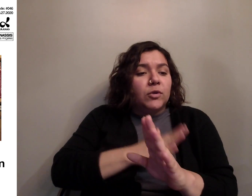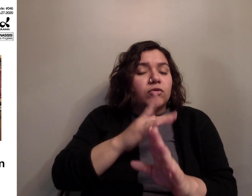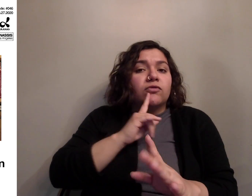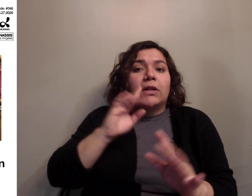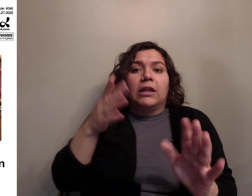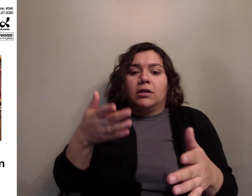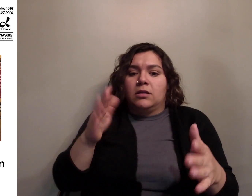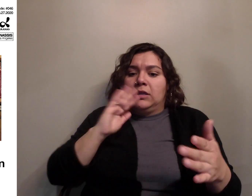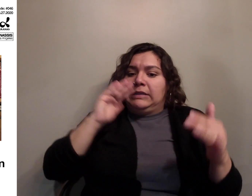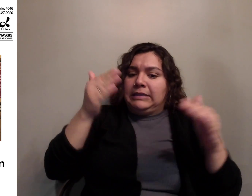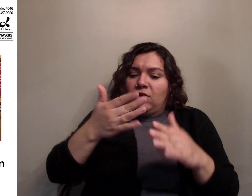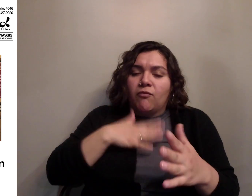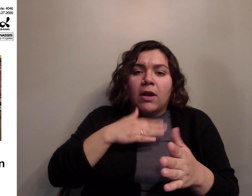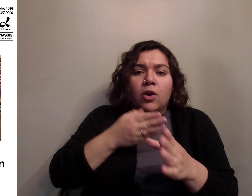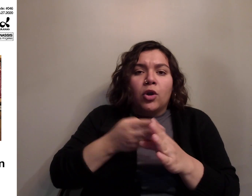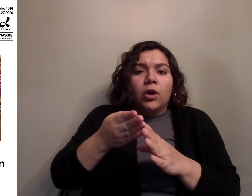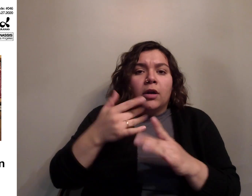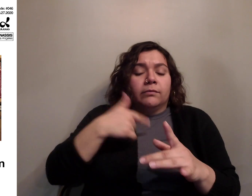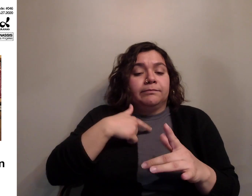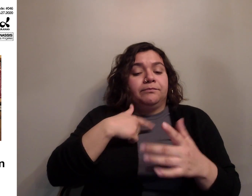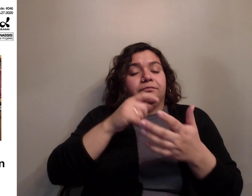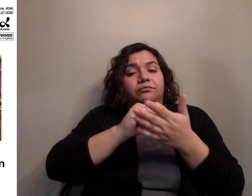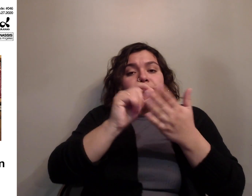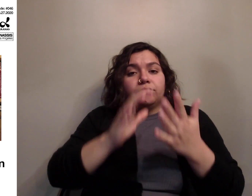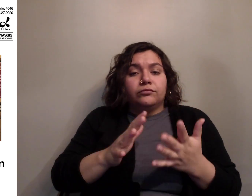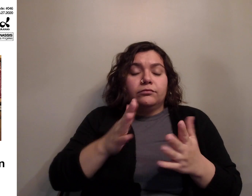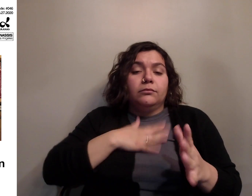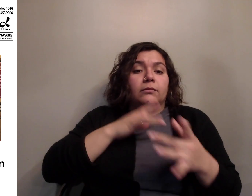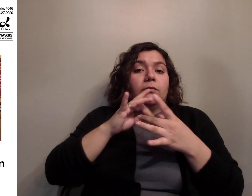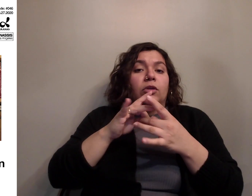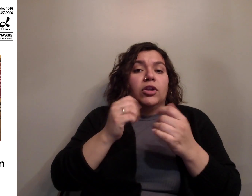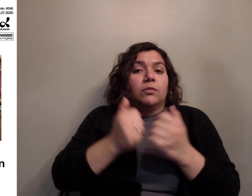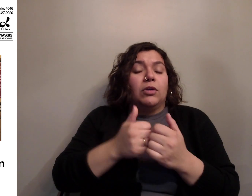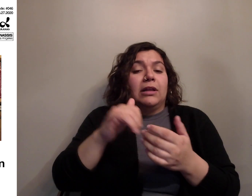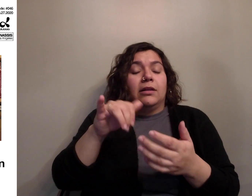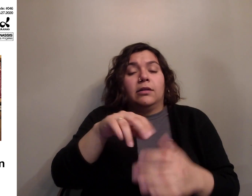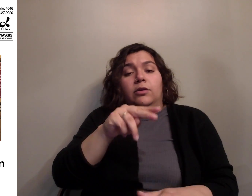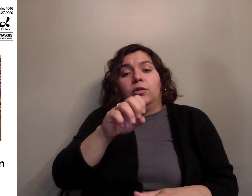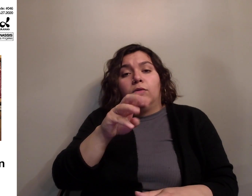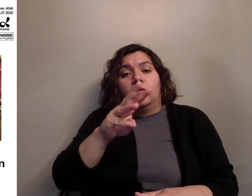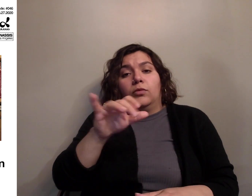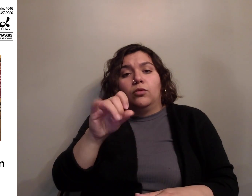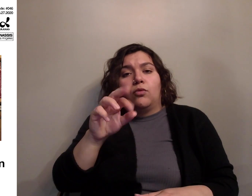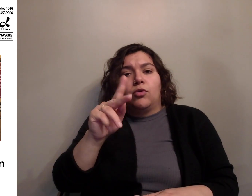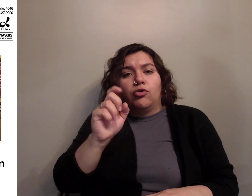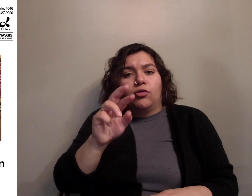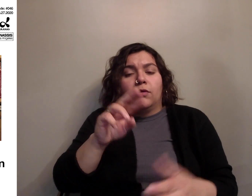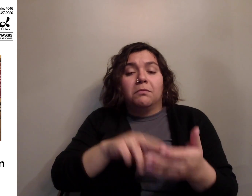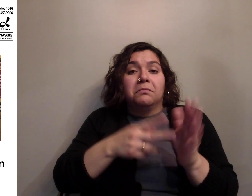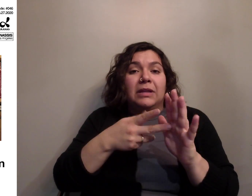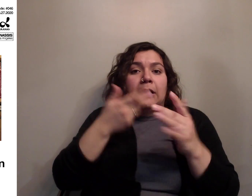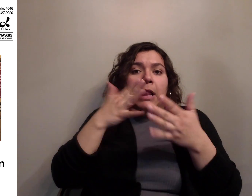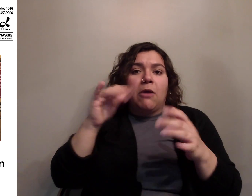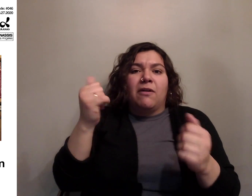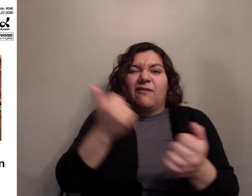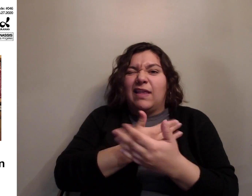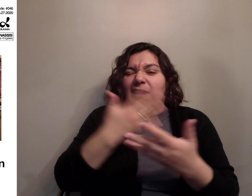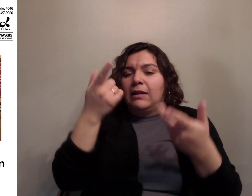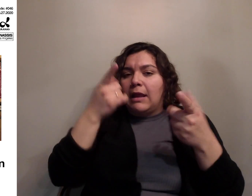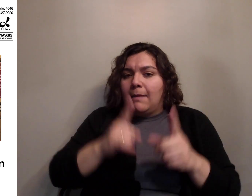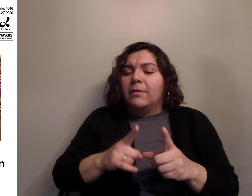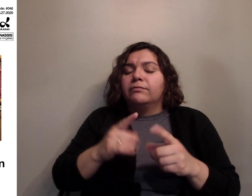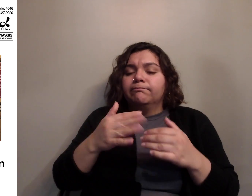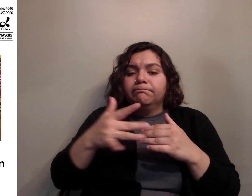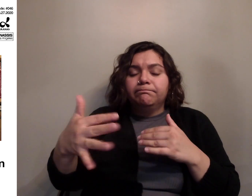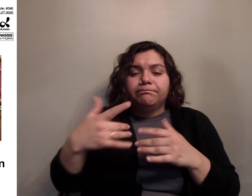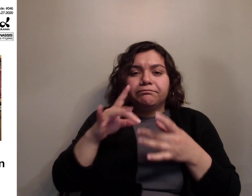all. Music is the center of my career as a writer, and my relationship with The New Yorker has enabled everything